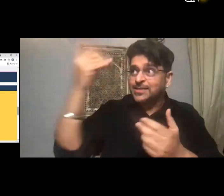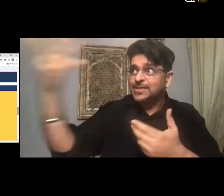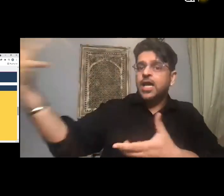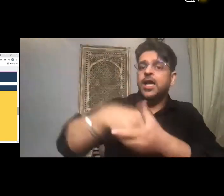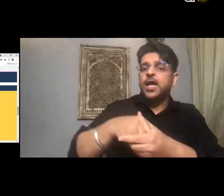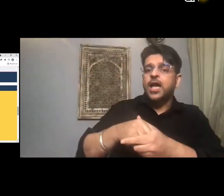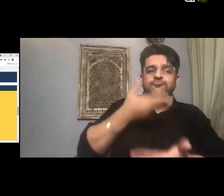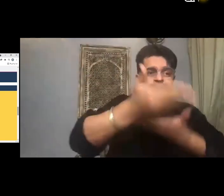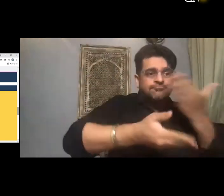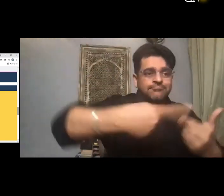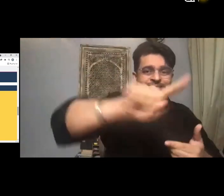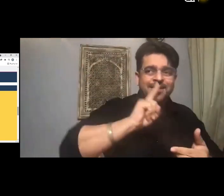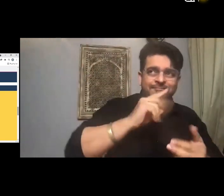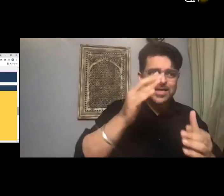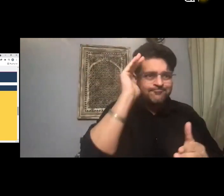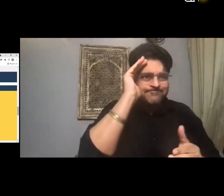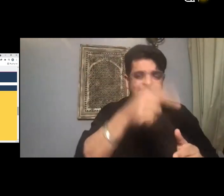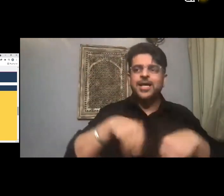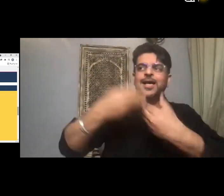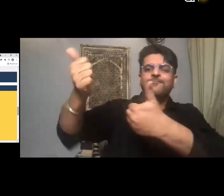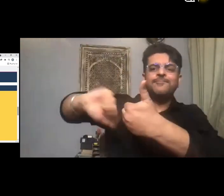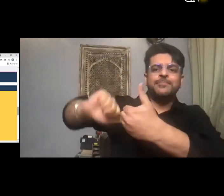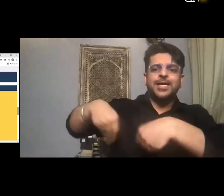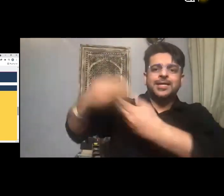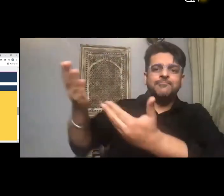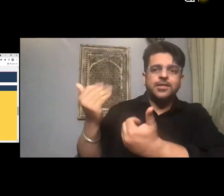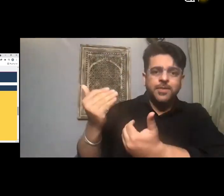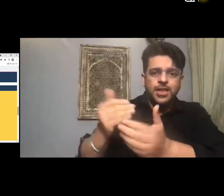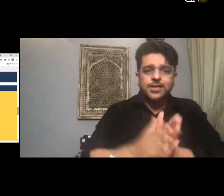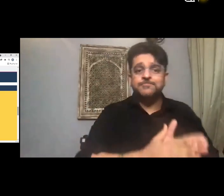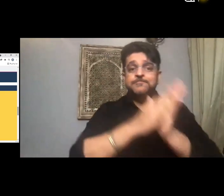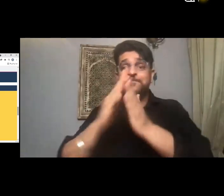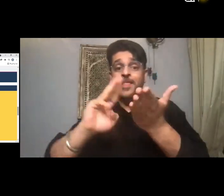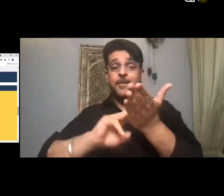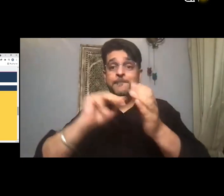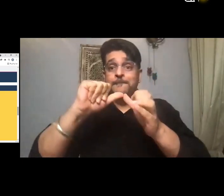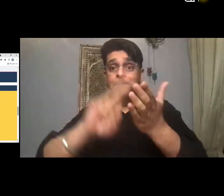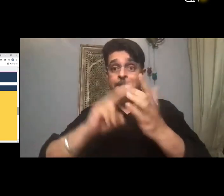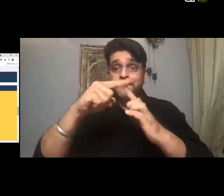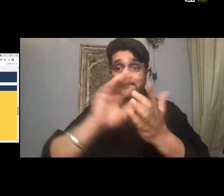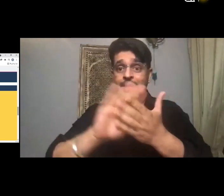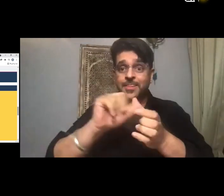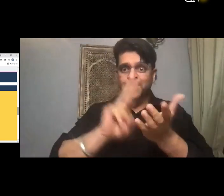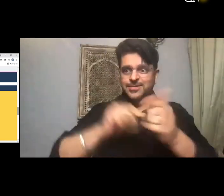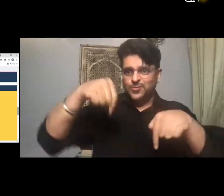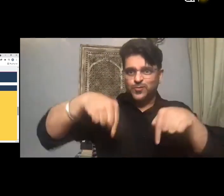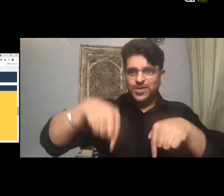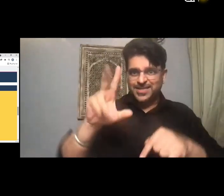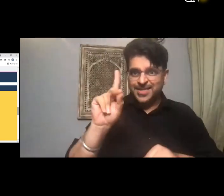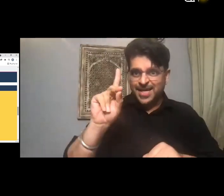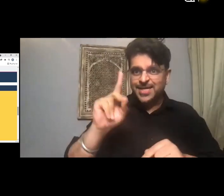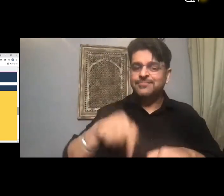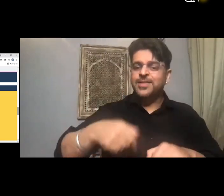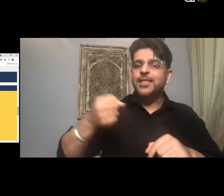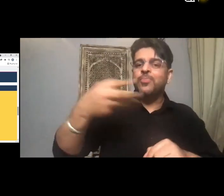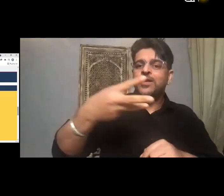any new technological idea is coming in, we come and we give them a platform to give their demo, and deaf community can provide feedback. Manthan,